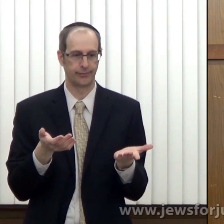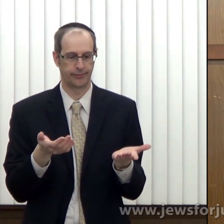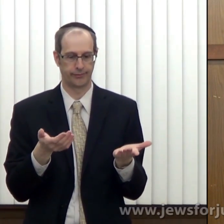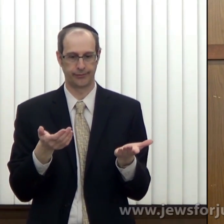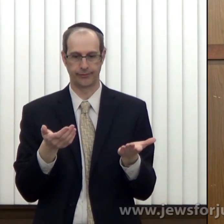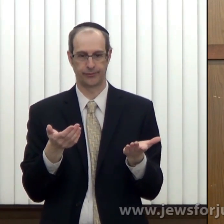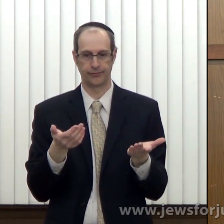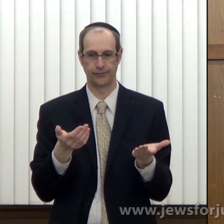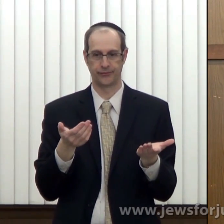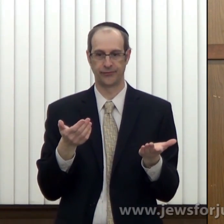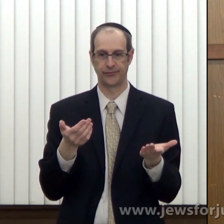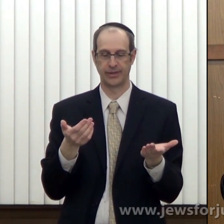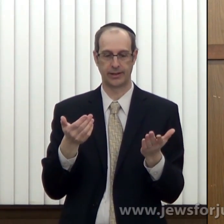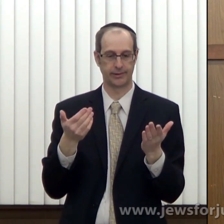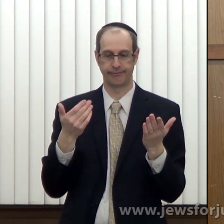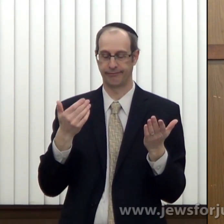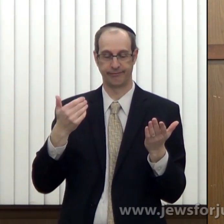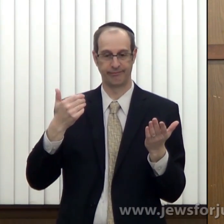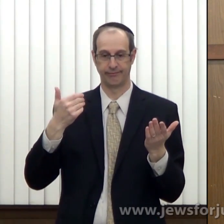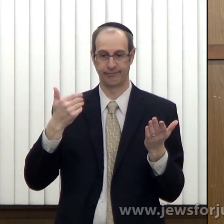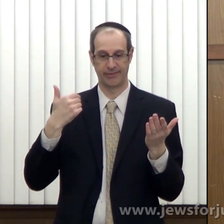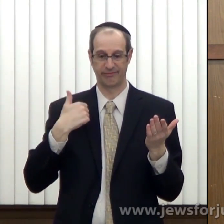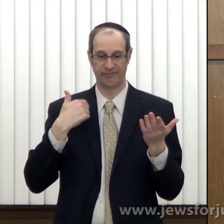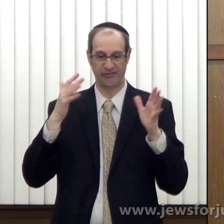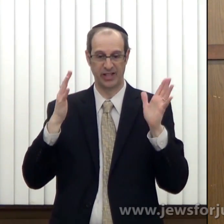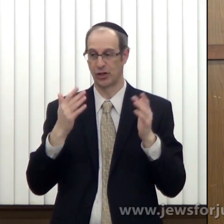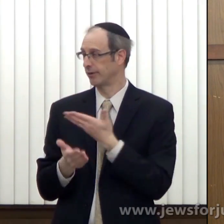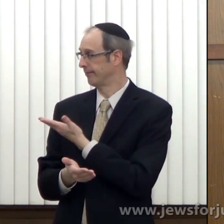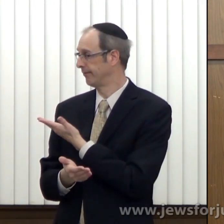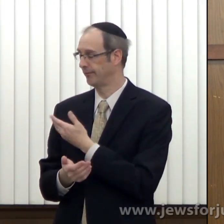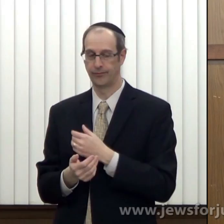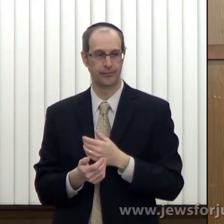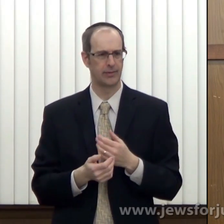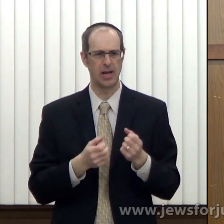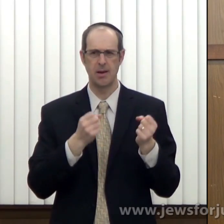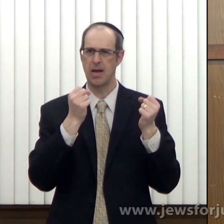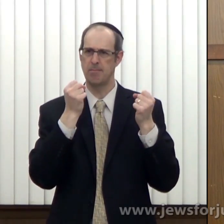that Christians often ask me, they'll say,